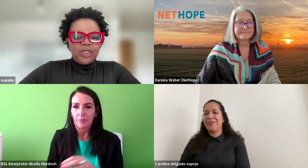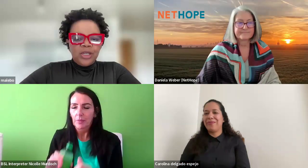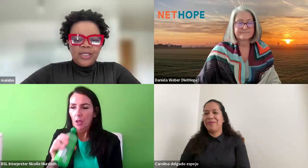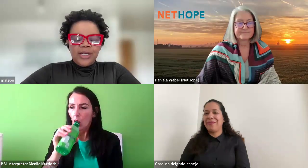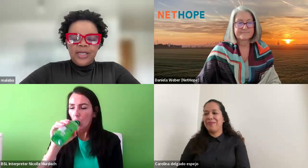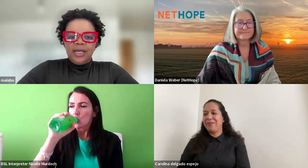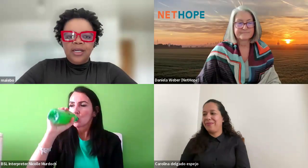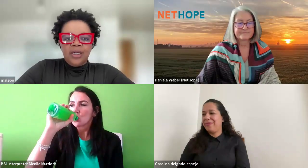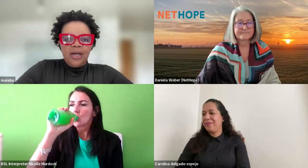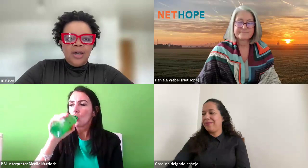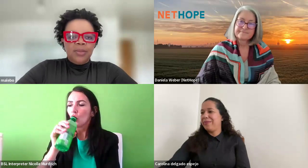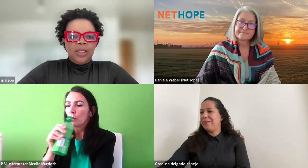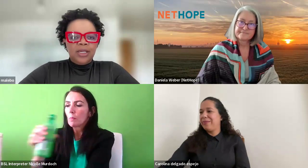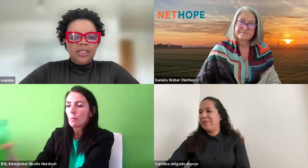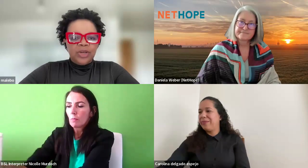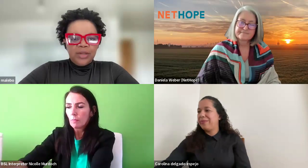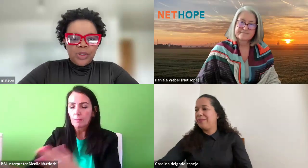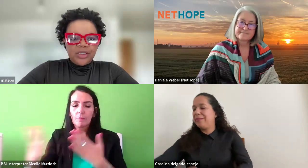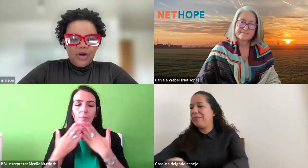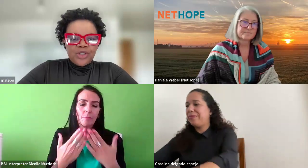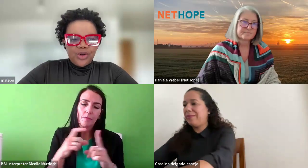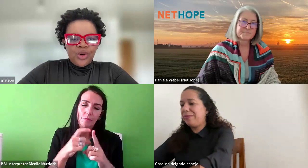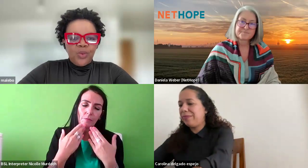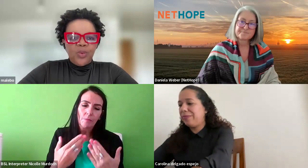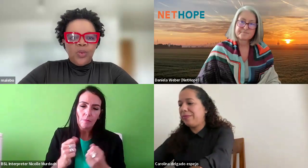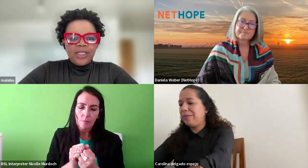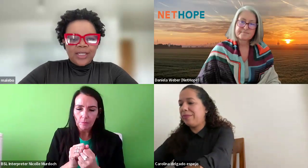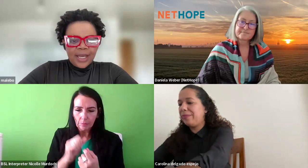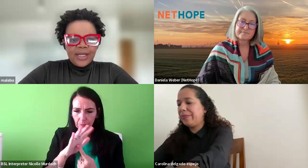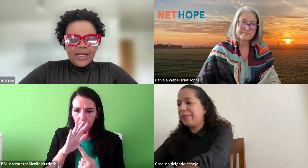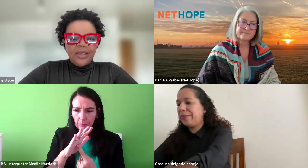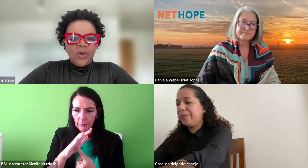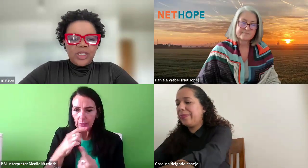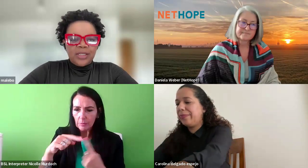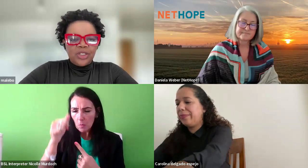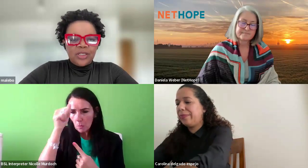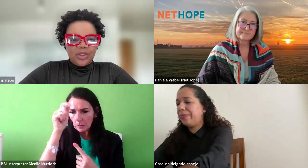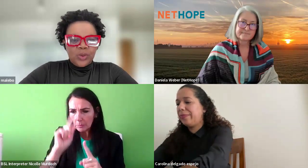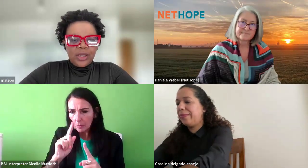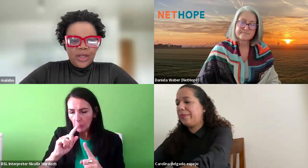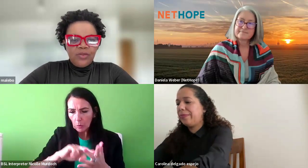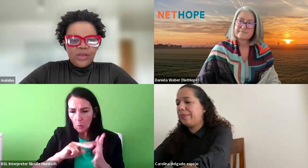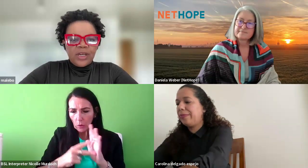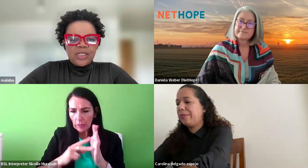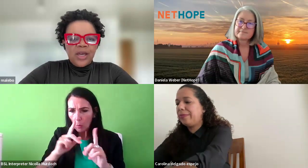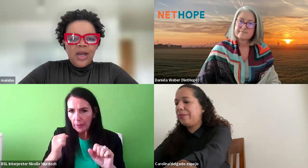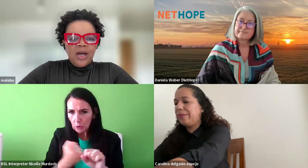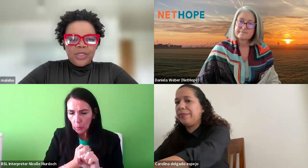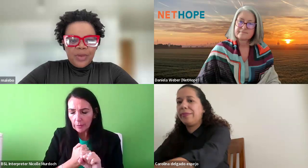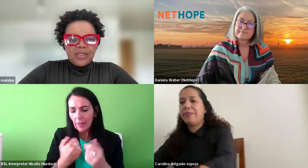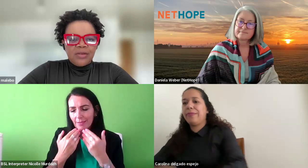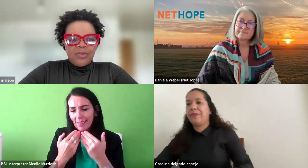Thank you so much, Daniela. It's really important for us to know what exactly organizations are doing, and thank you for giving